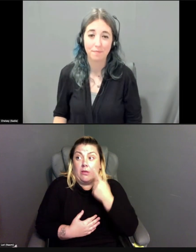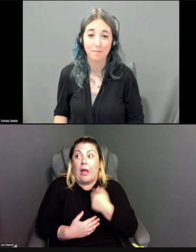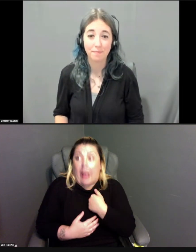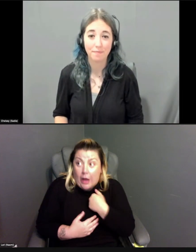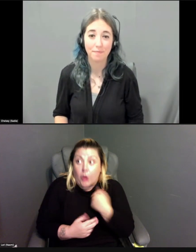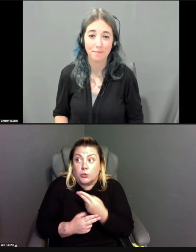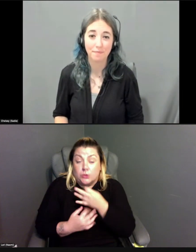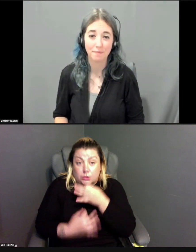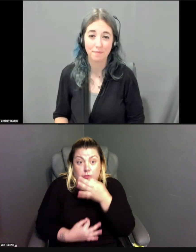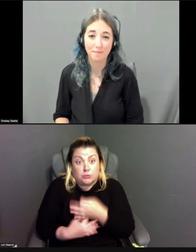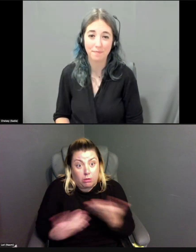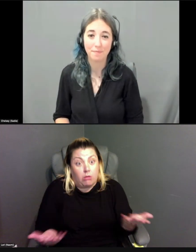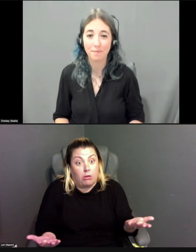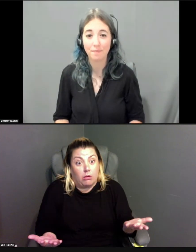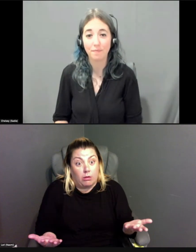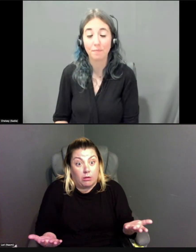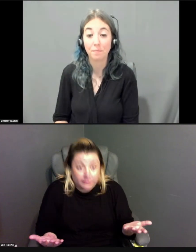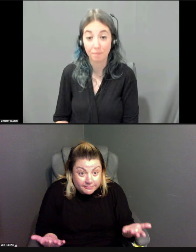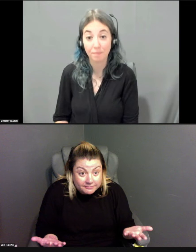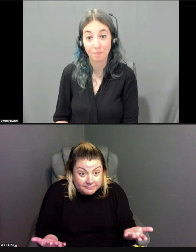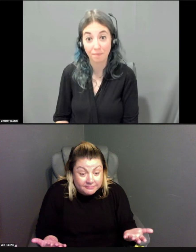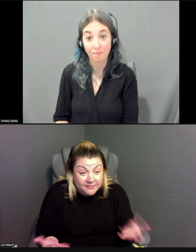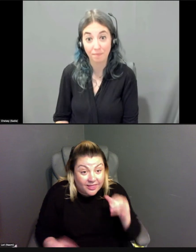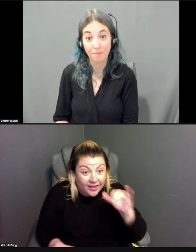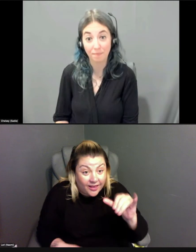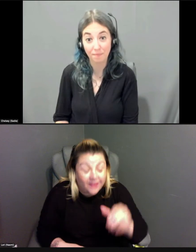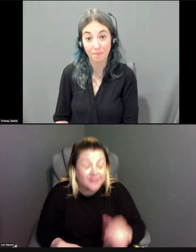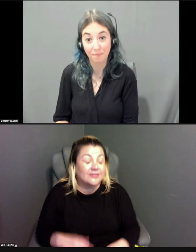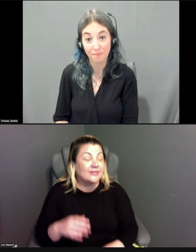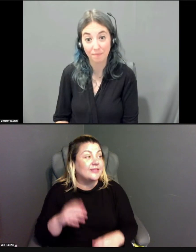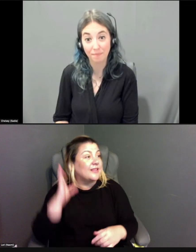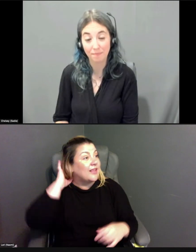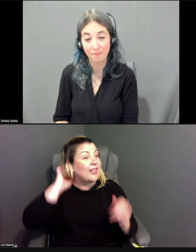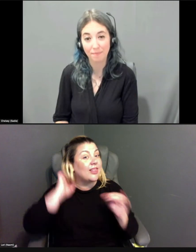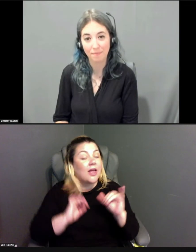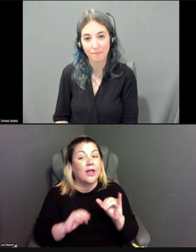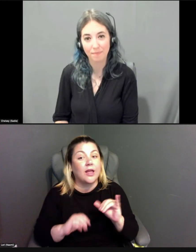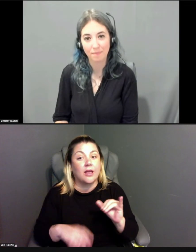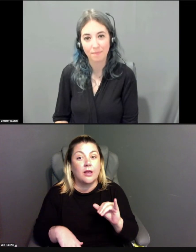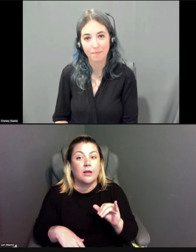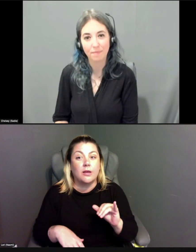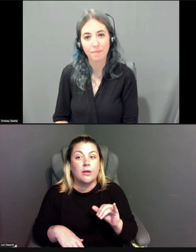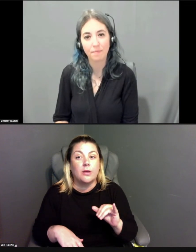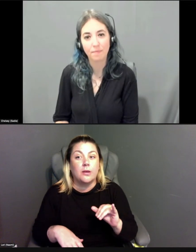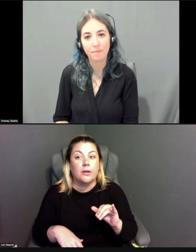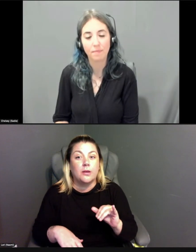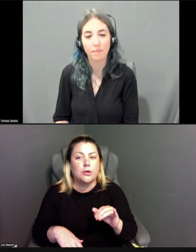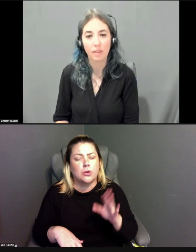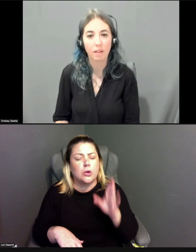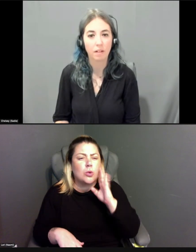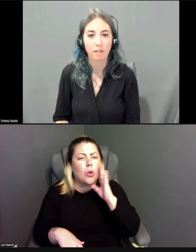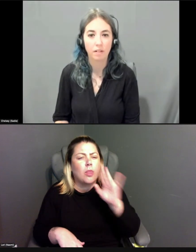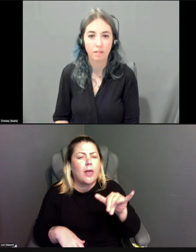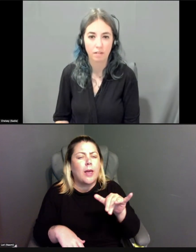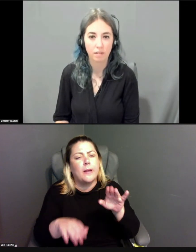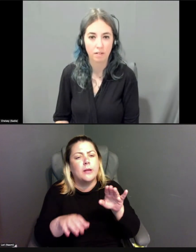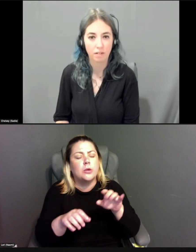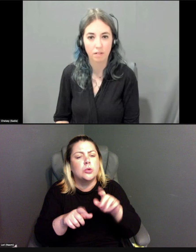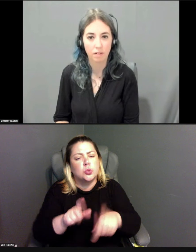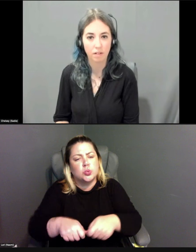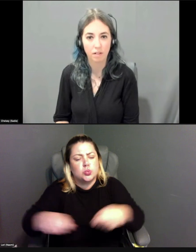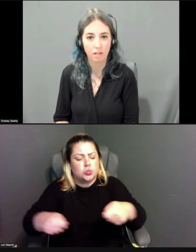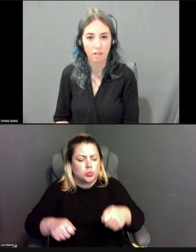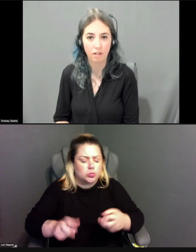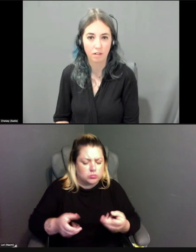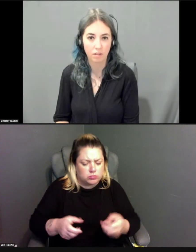plays out in other arenas too. Ditto for, the bootstraps myth. Like just do better, just work harder, just go to